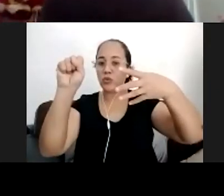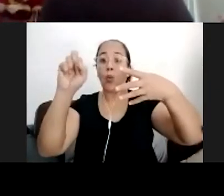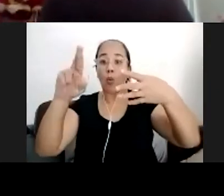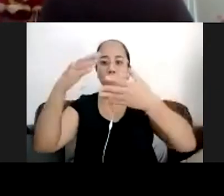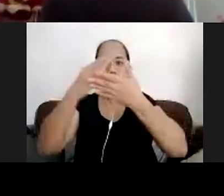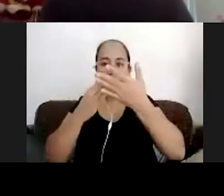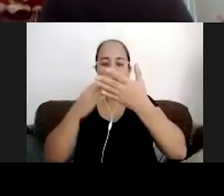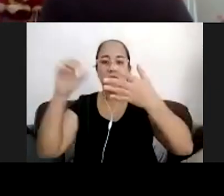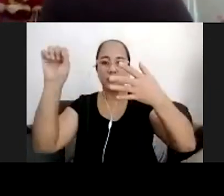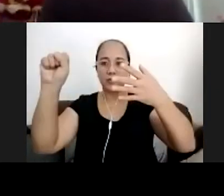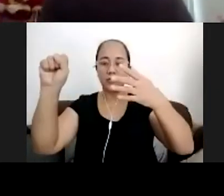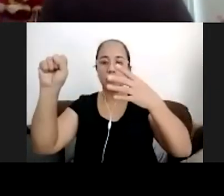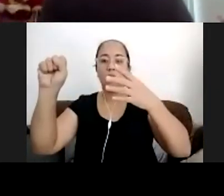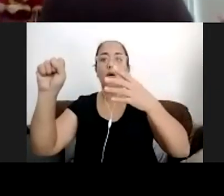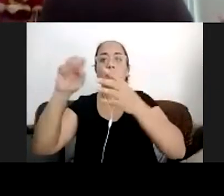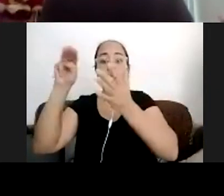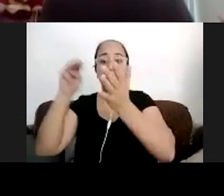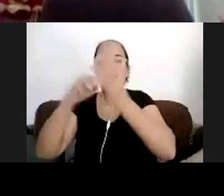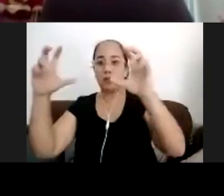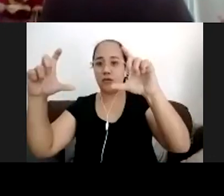the main clause.